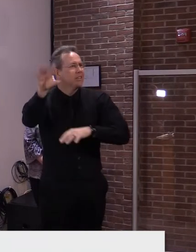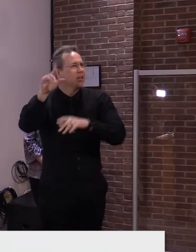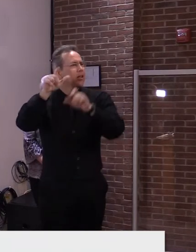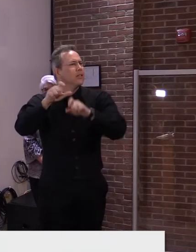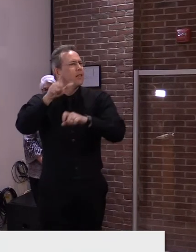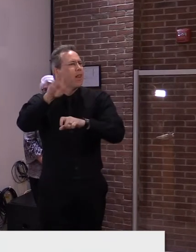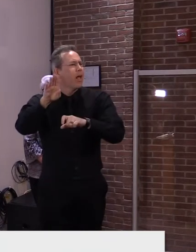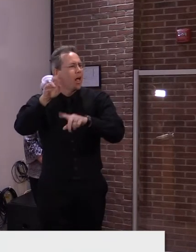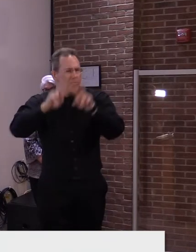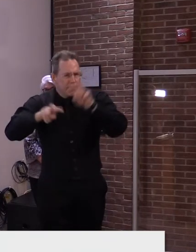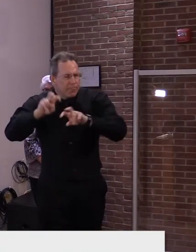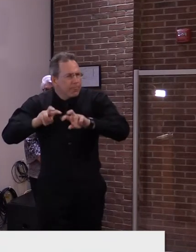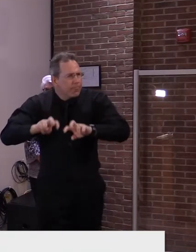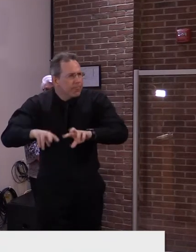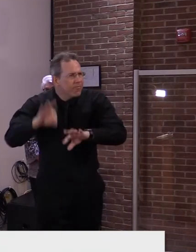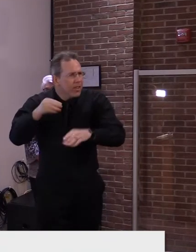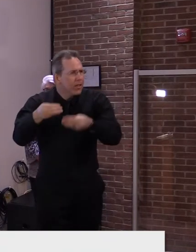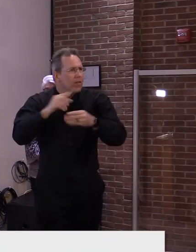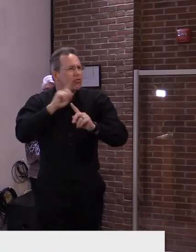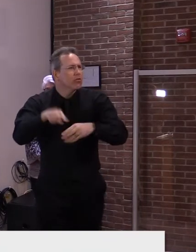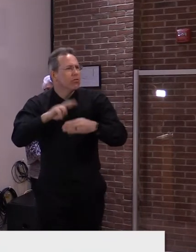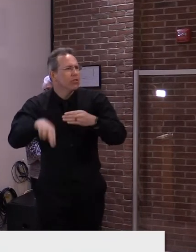back. The